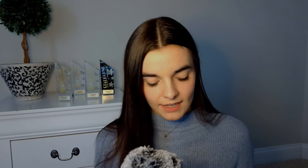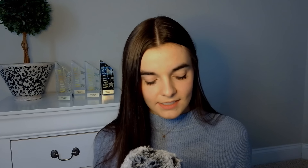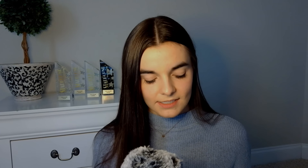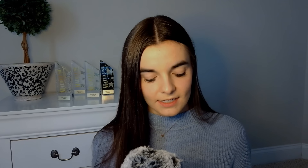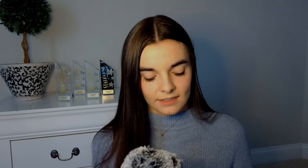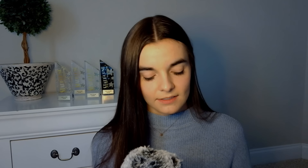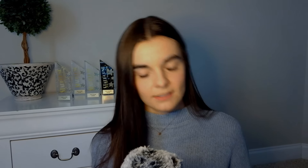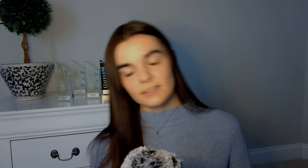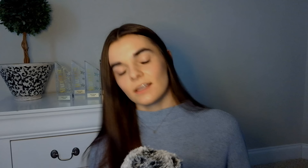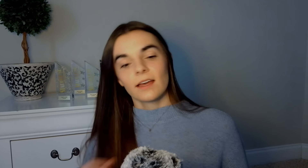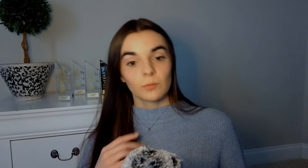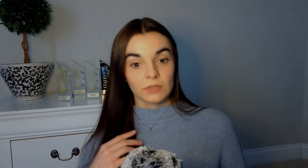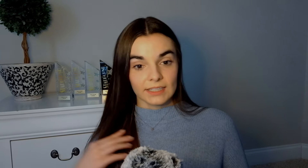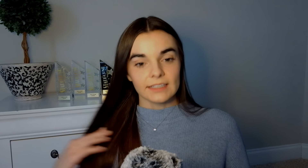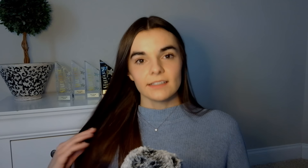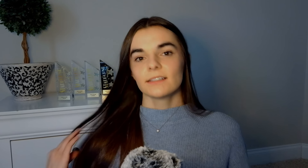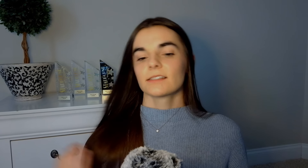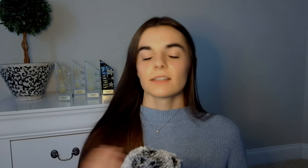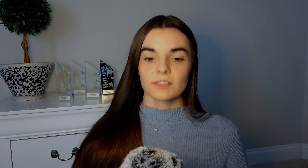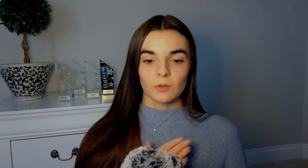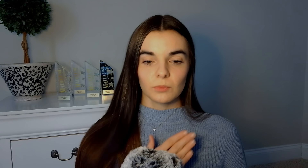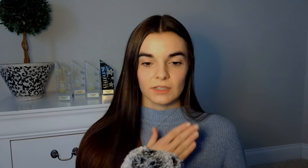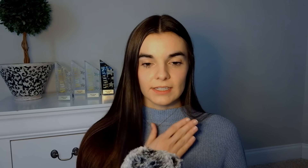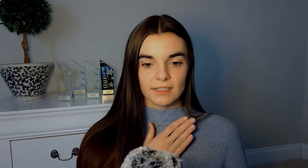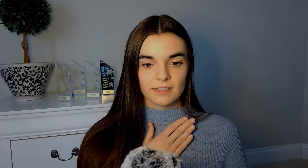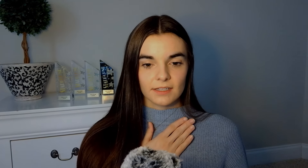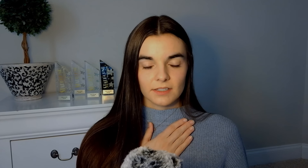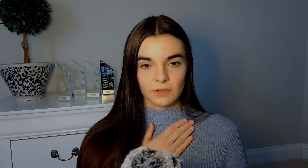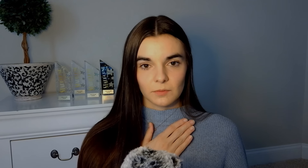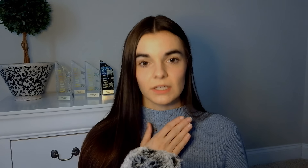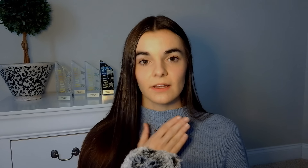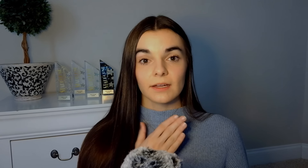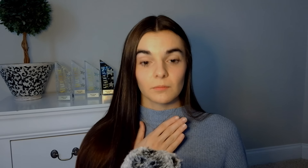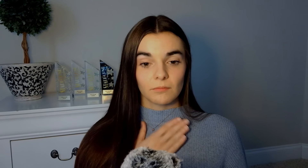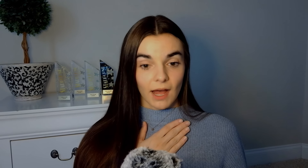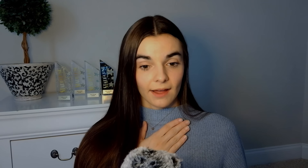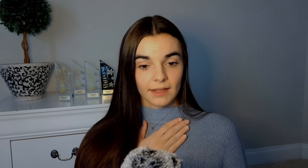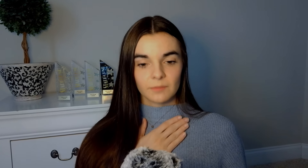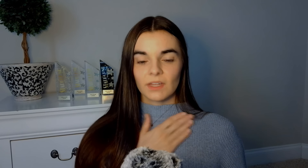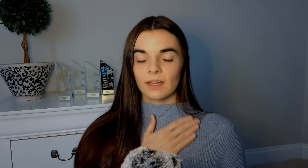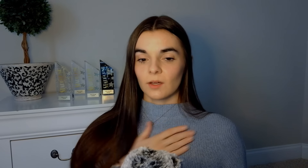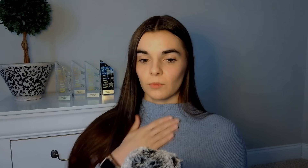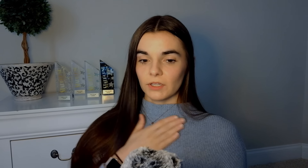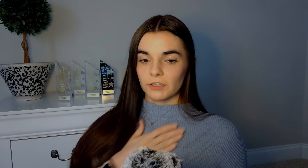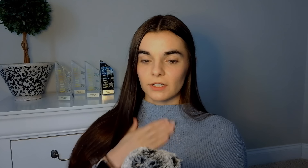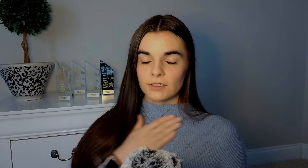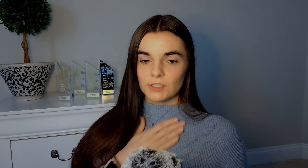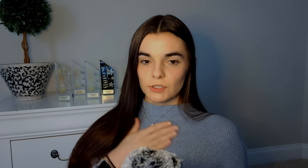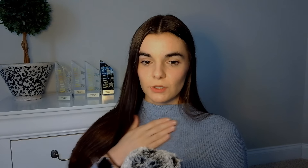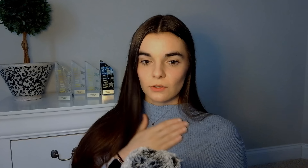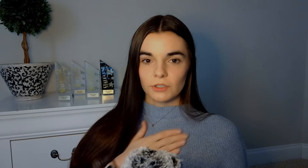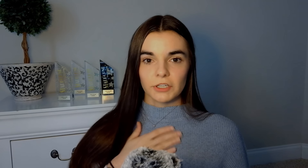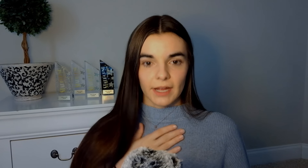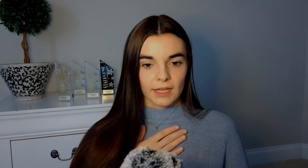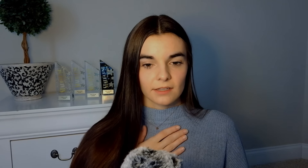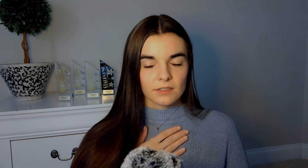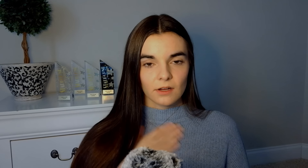Next is please. So please is going to be like my, but you're going to circle your hand on